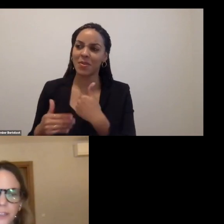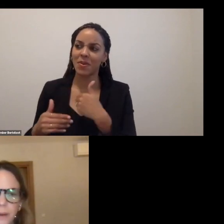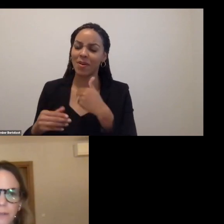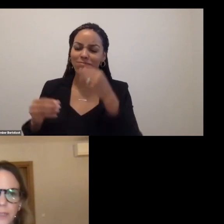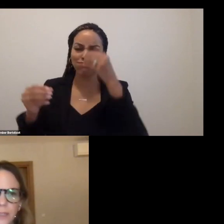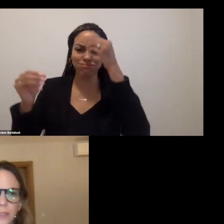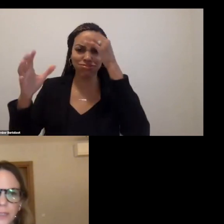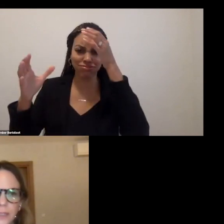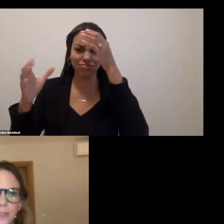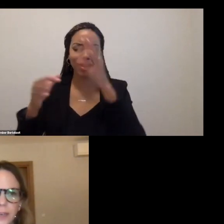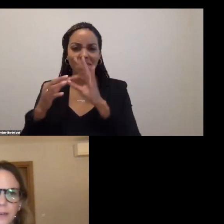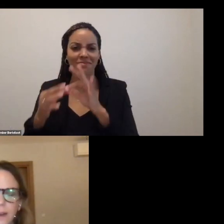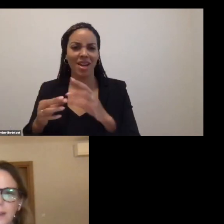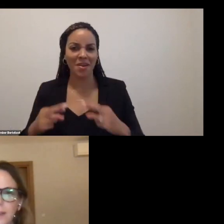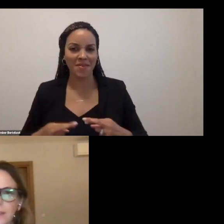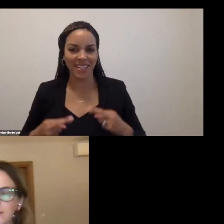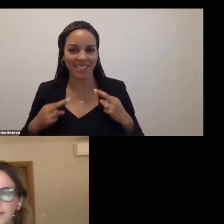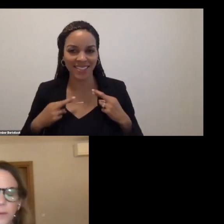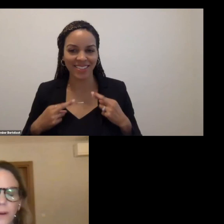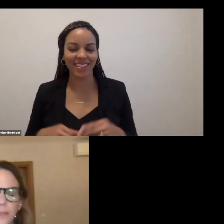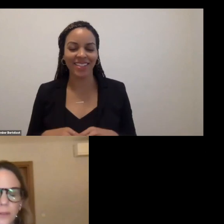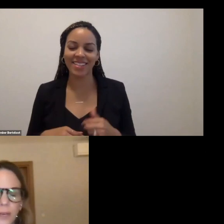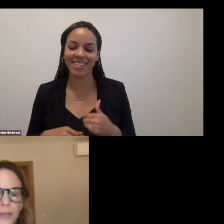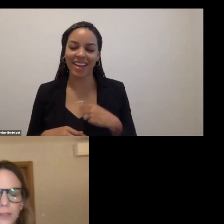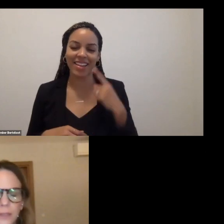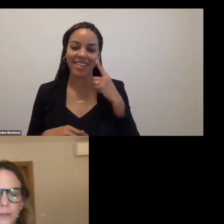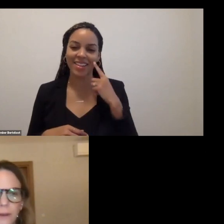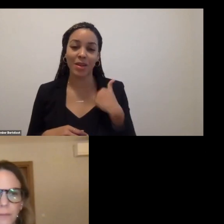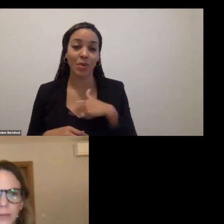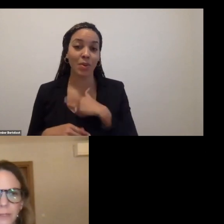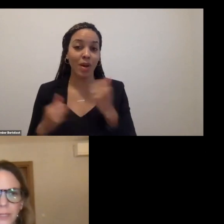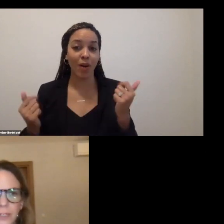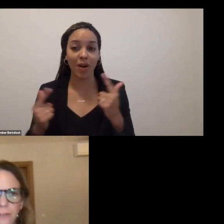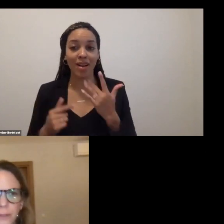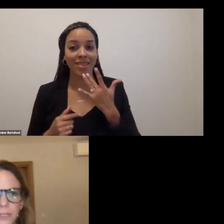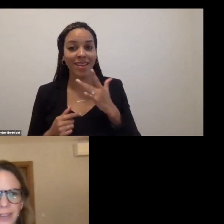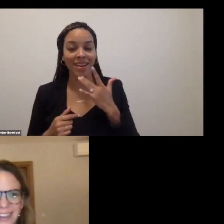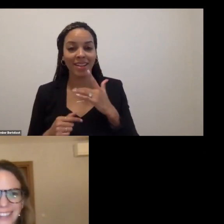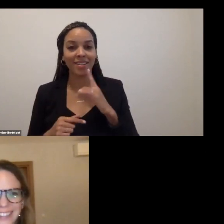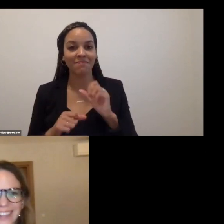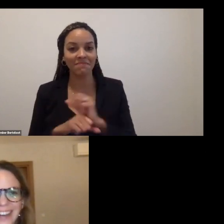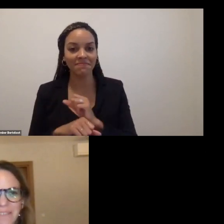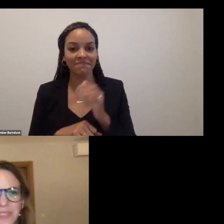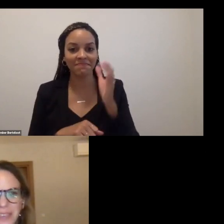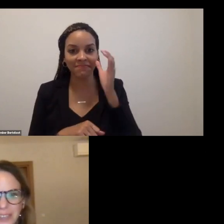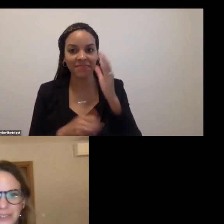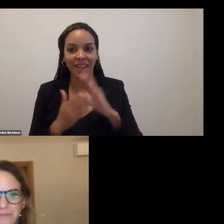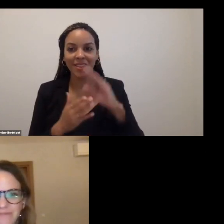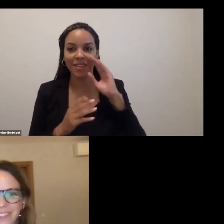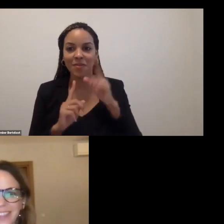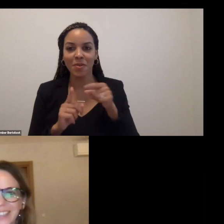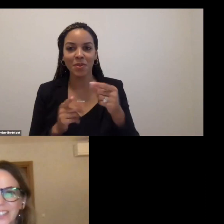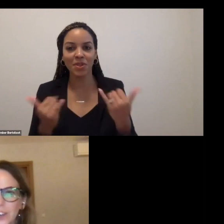and knowledge about residencies, and I think we're also lucky to have been able to hear from you today. Thank you.